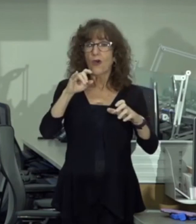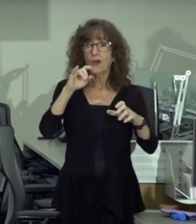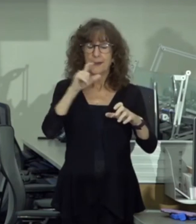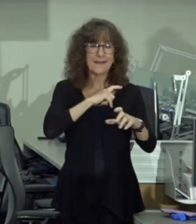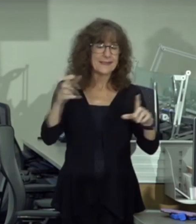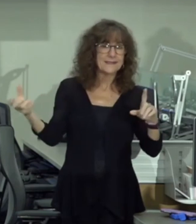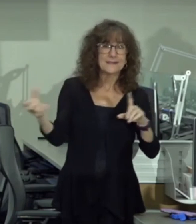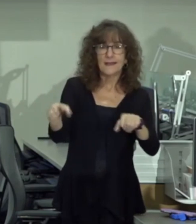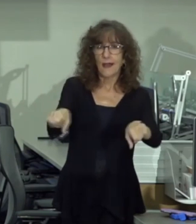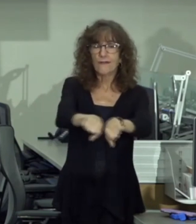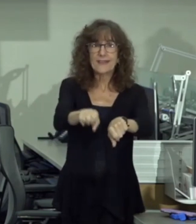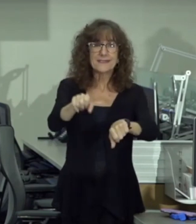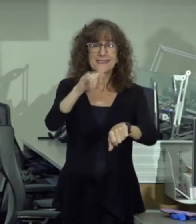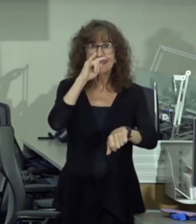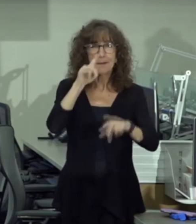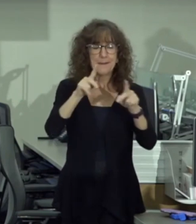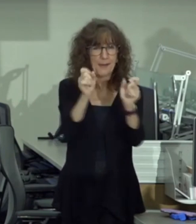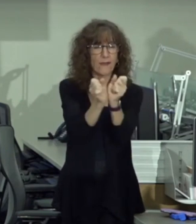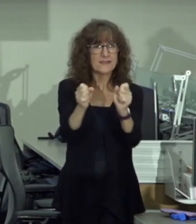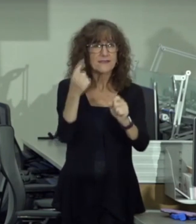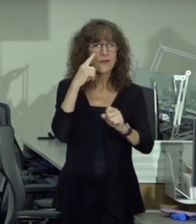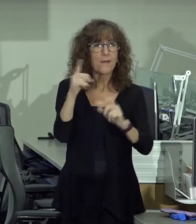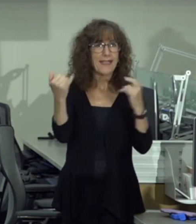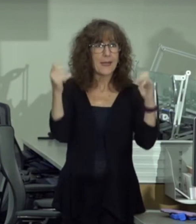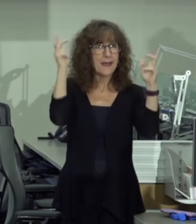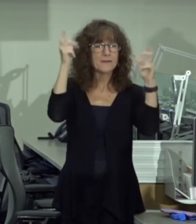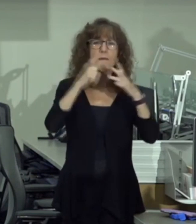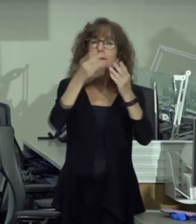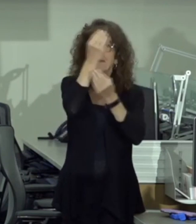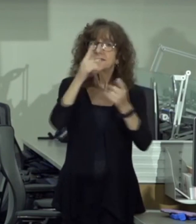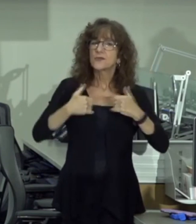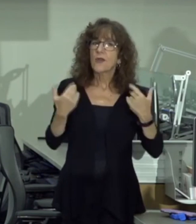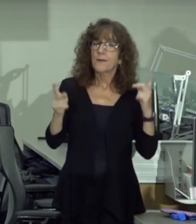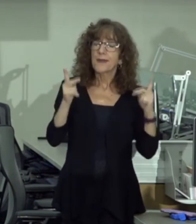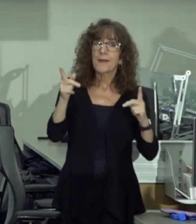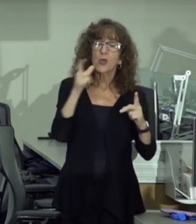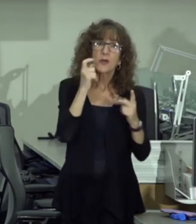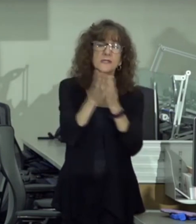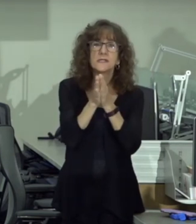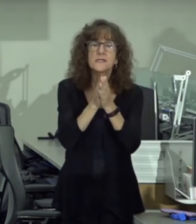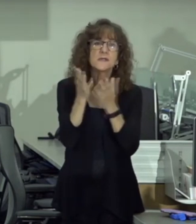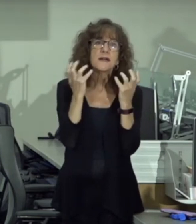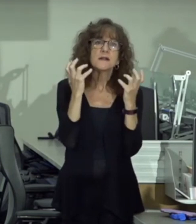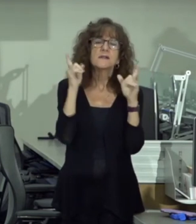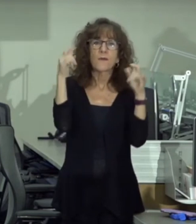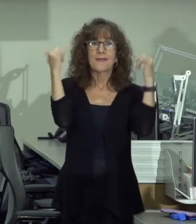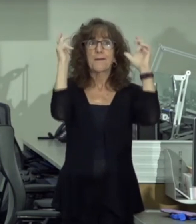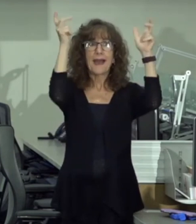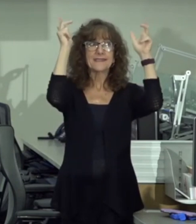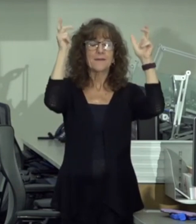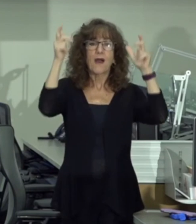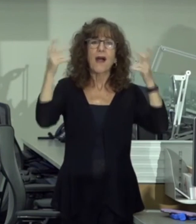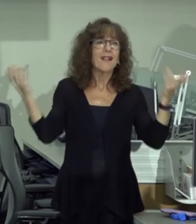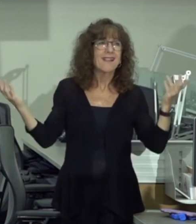for just playing basketball. But what message can you give for young people who are just anxious enough, wanting to go play, and